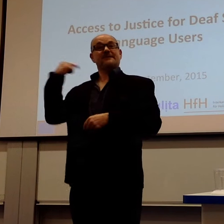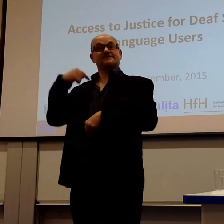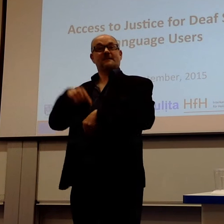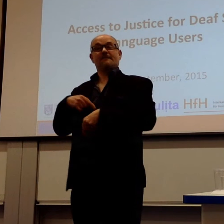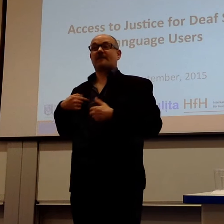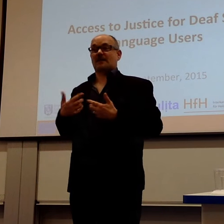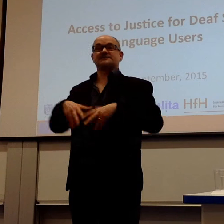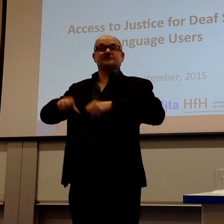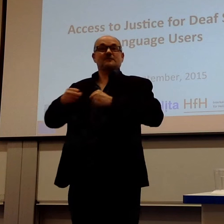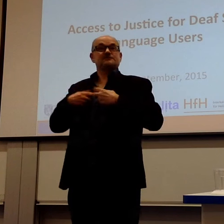time.